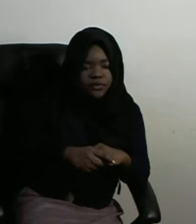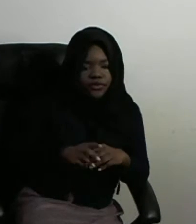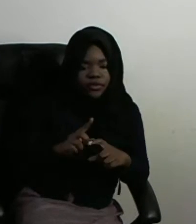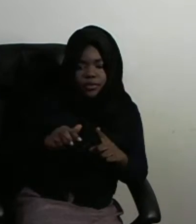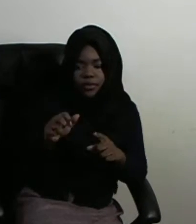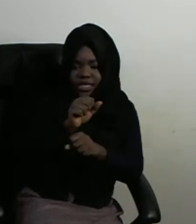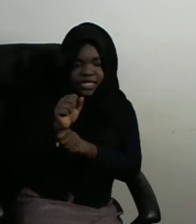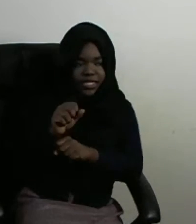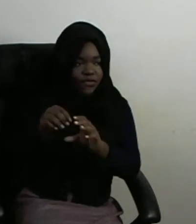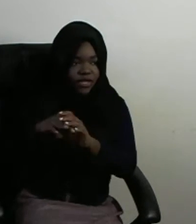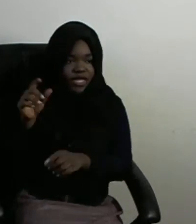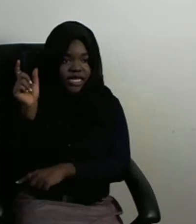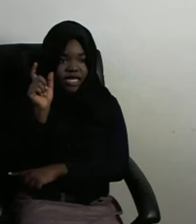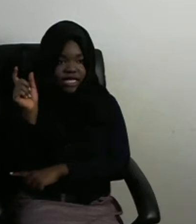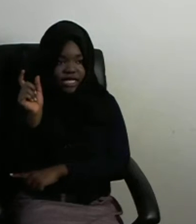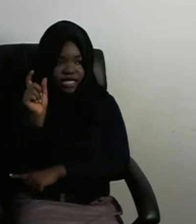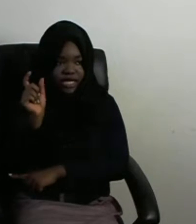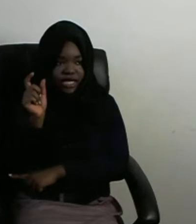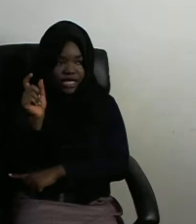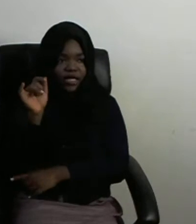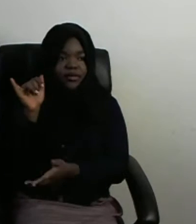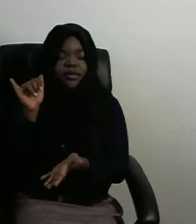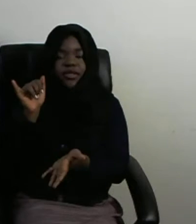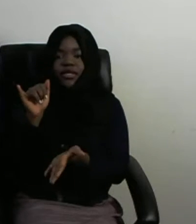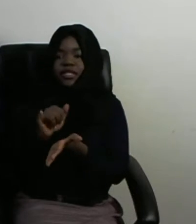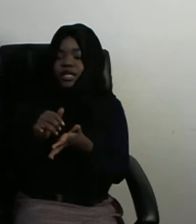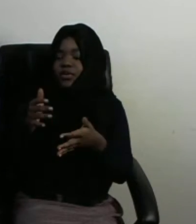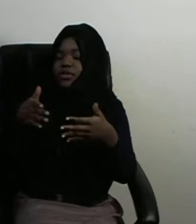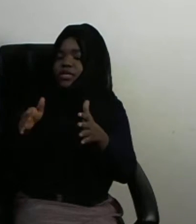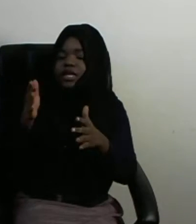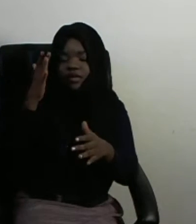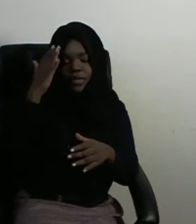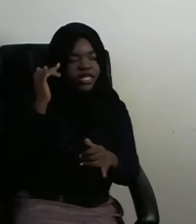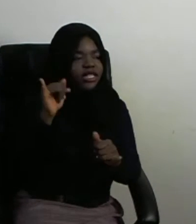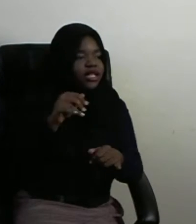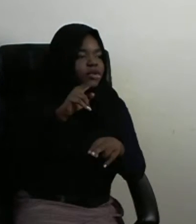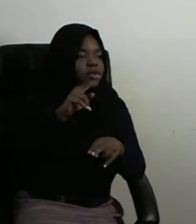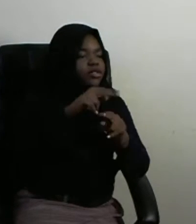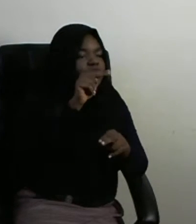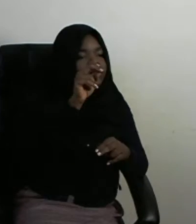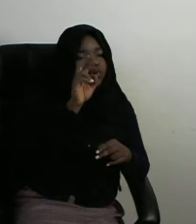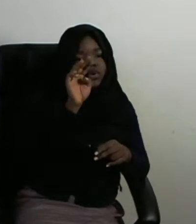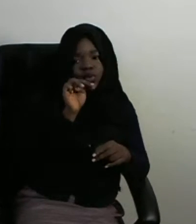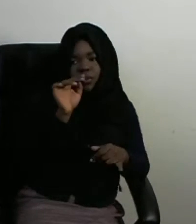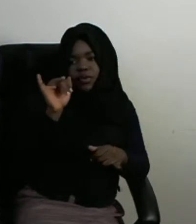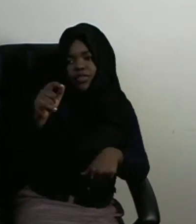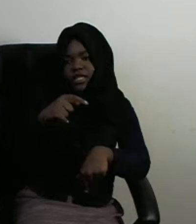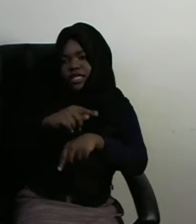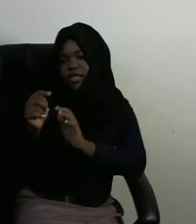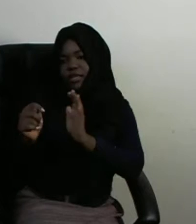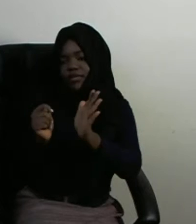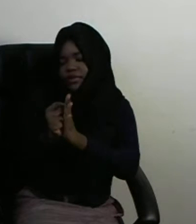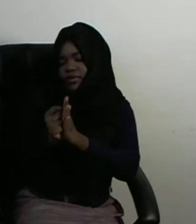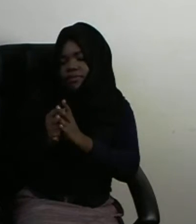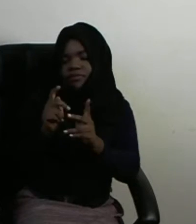slavery in Islam was allowed because it was the norm of the time.